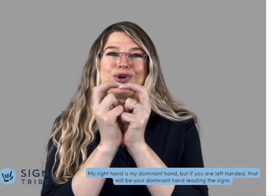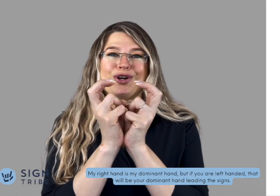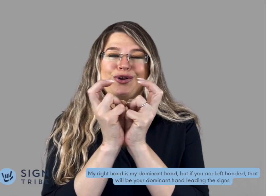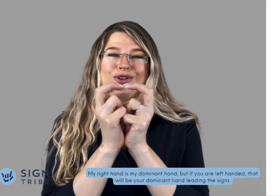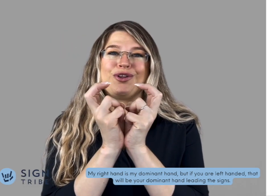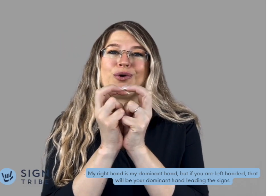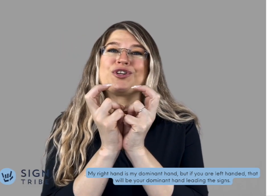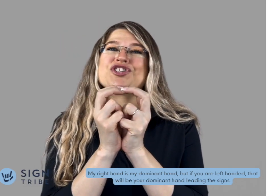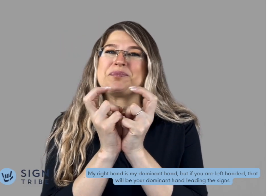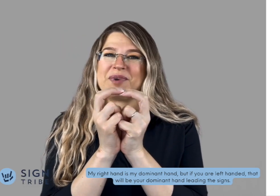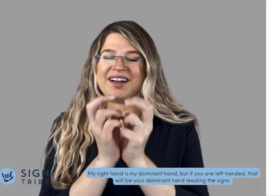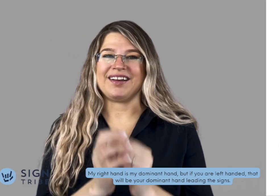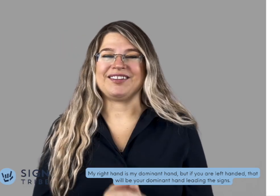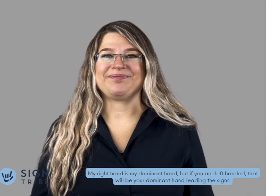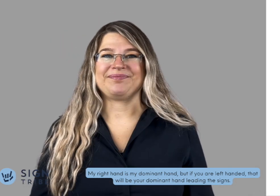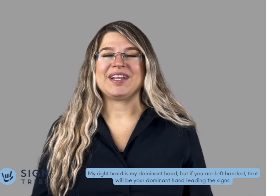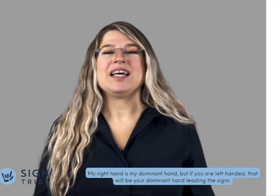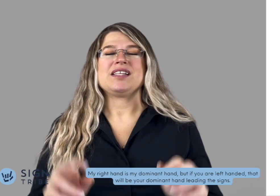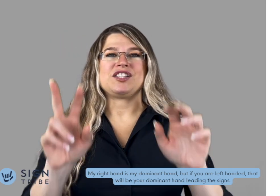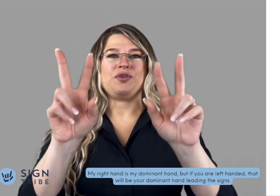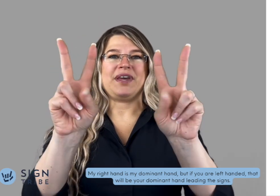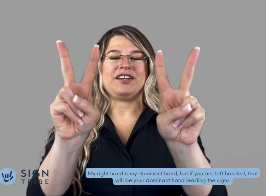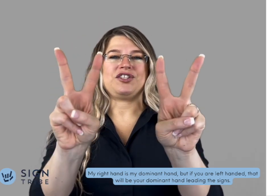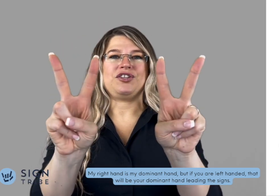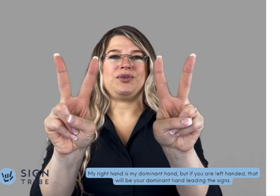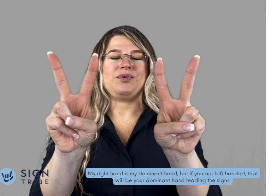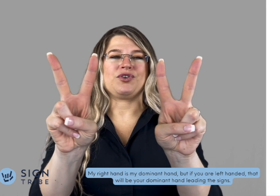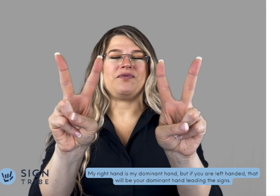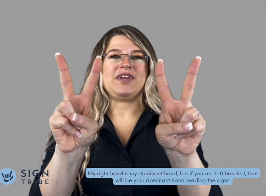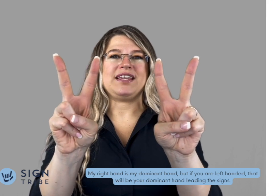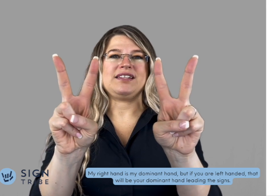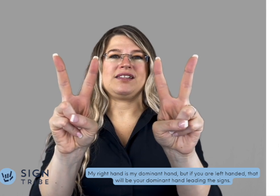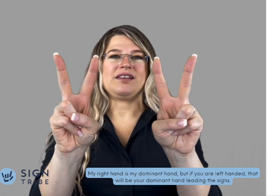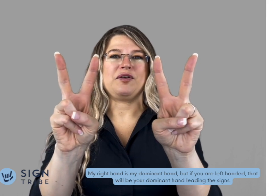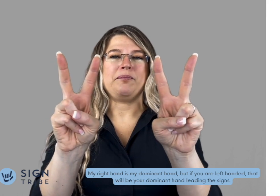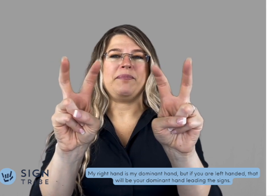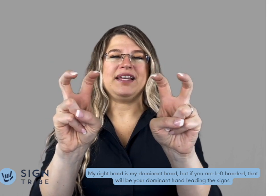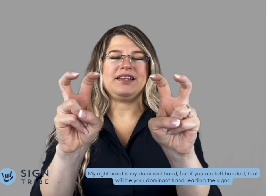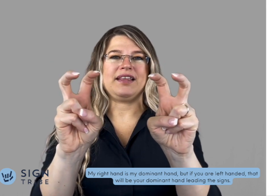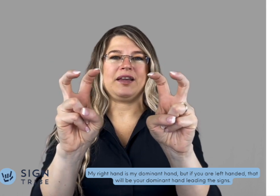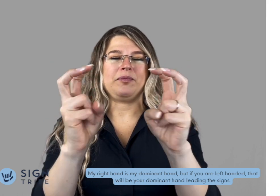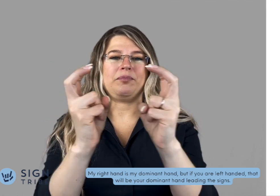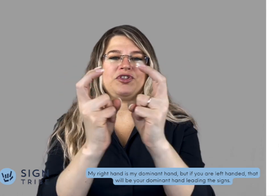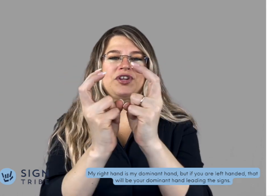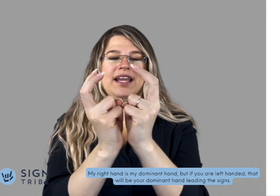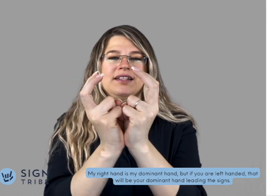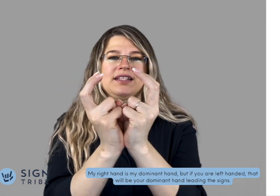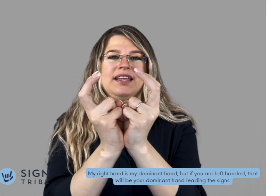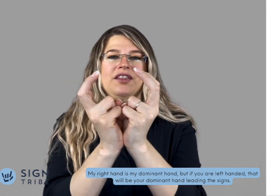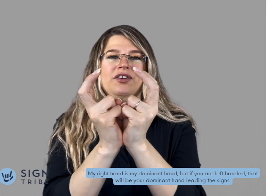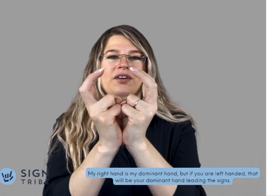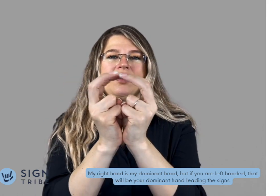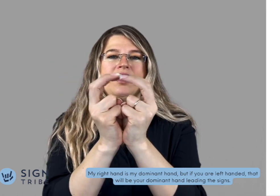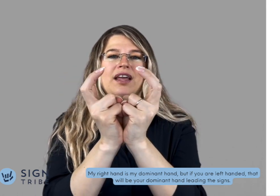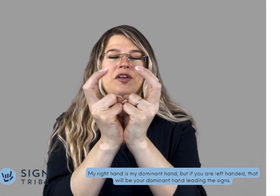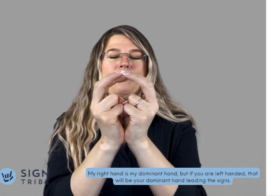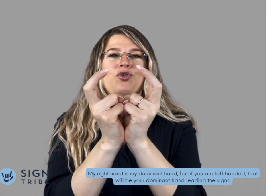Squirrel or chipmunk. So you make 2's or V's, bend them, put your hands together, and move